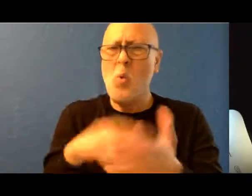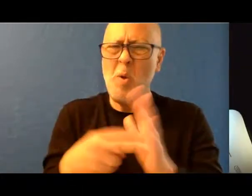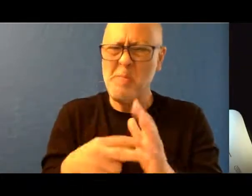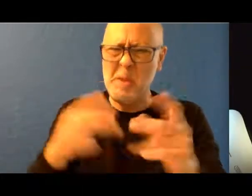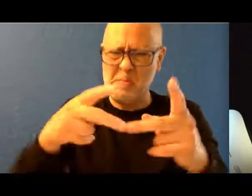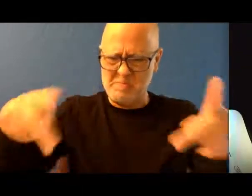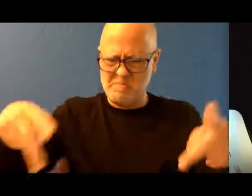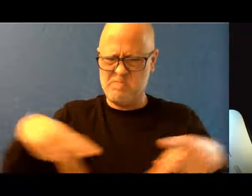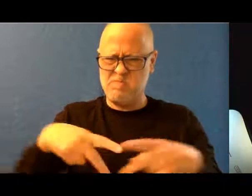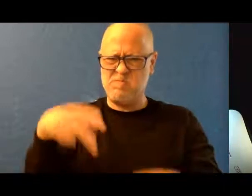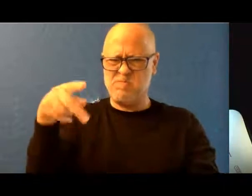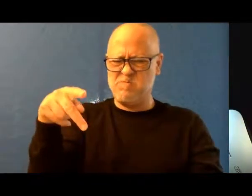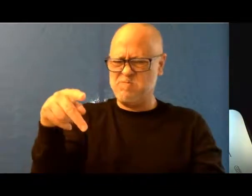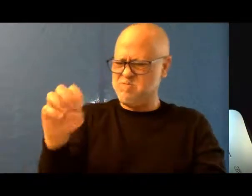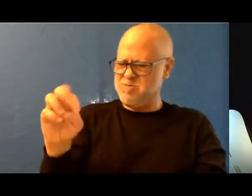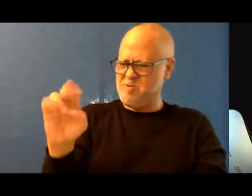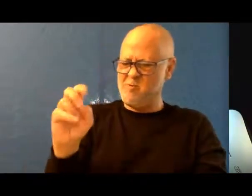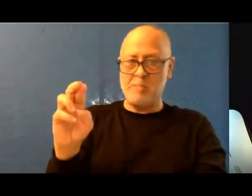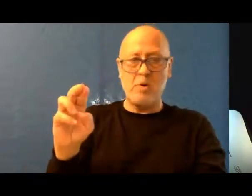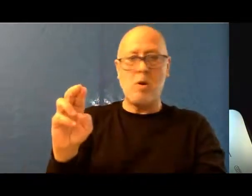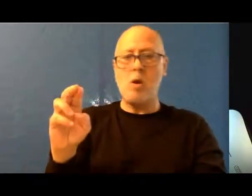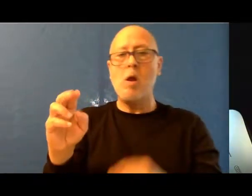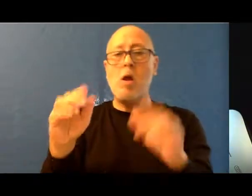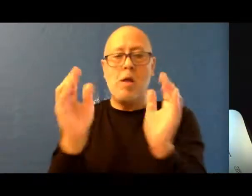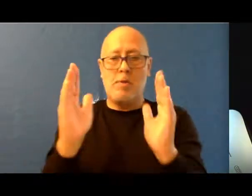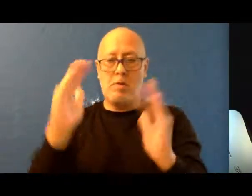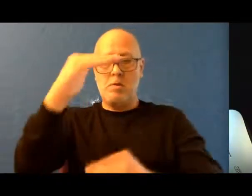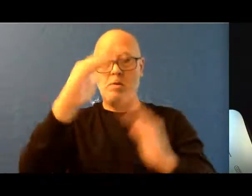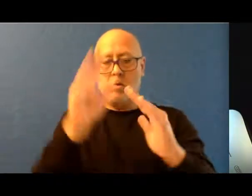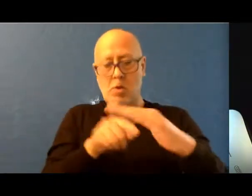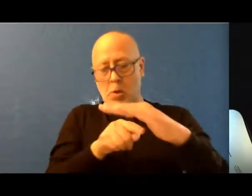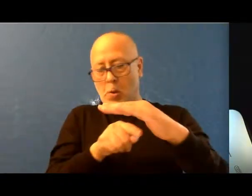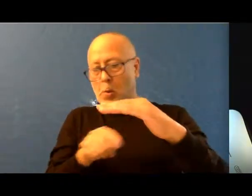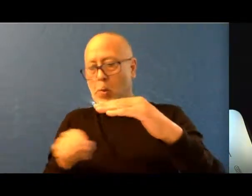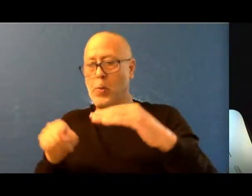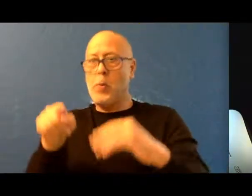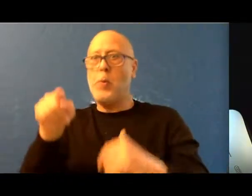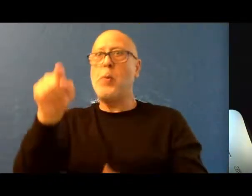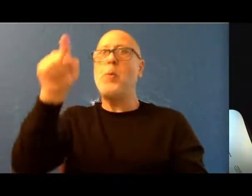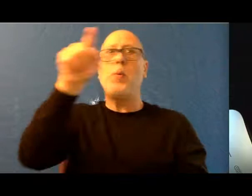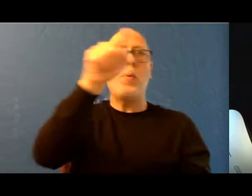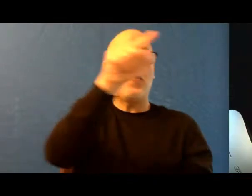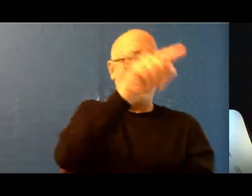perimeter is, which means just going around. So it's adding